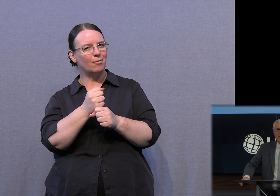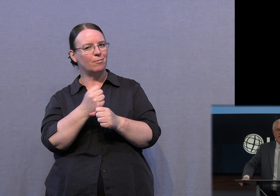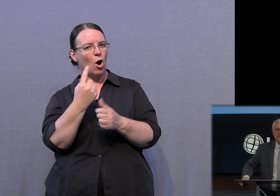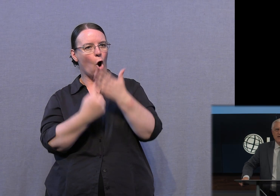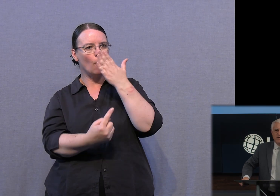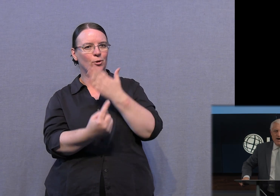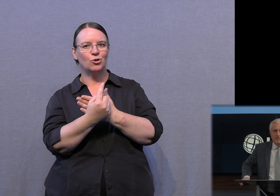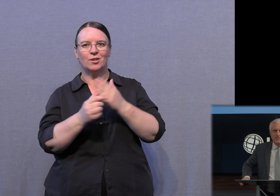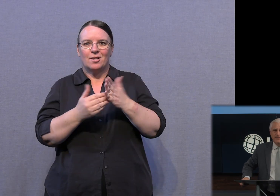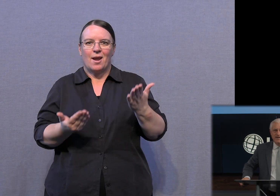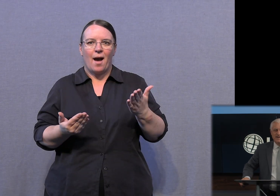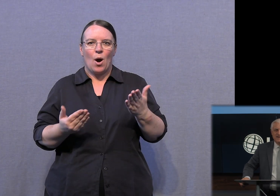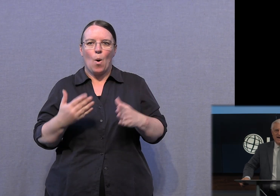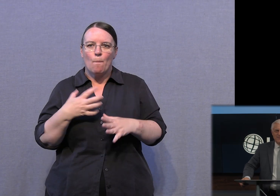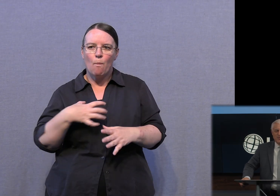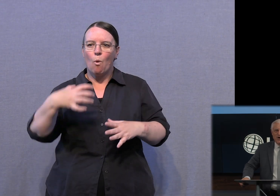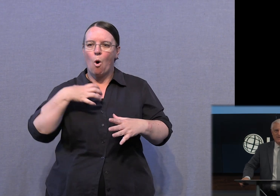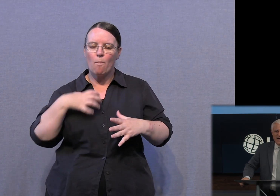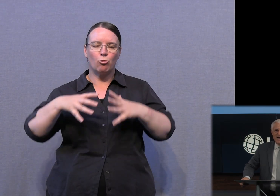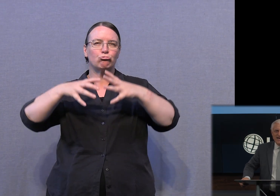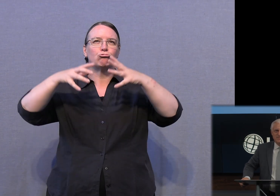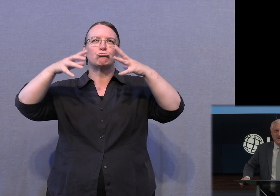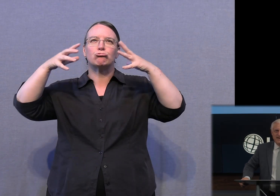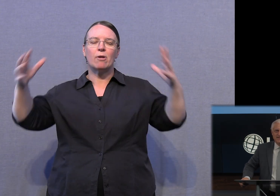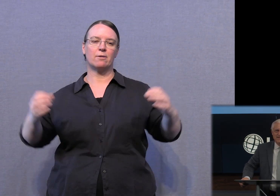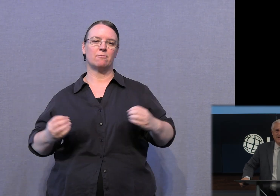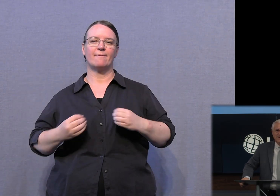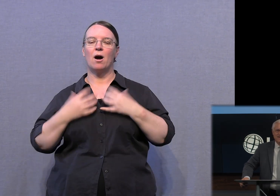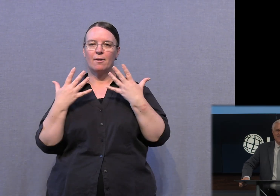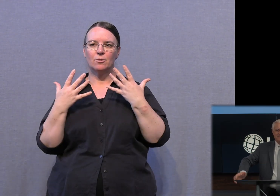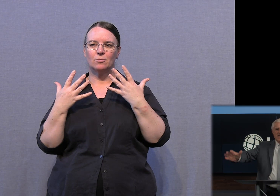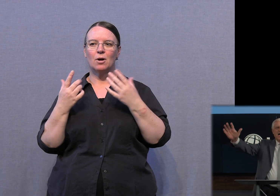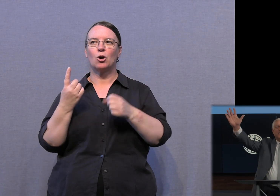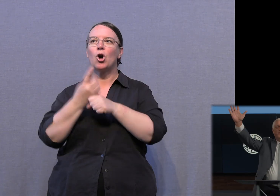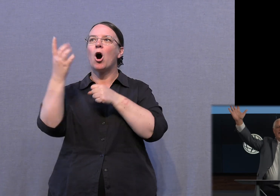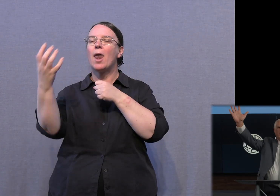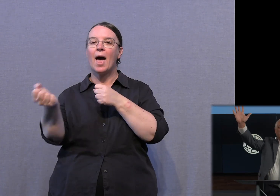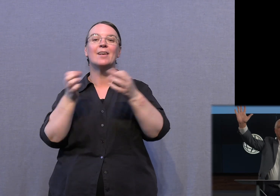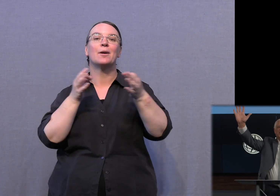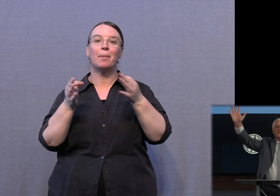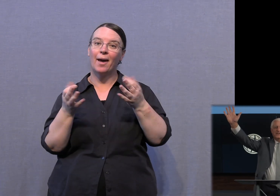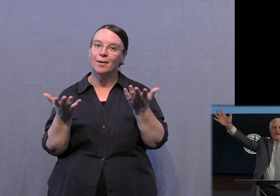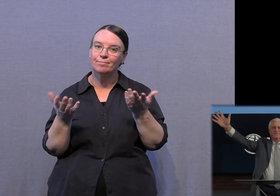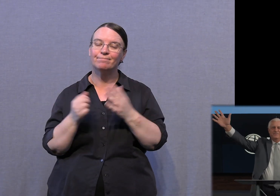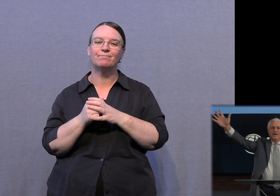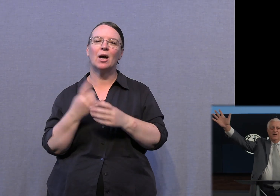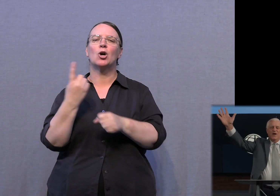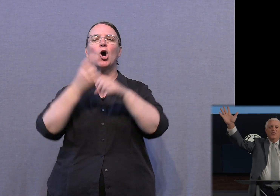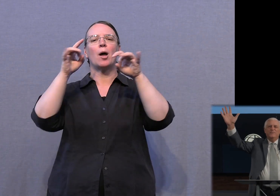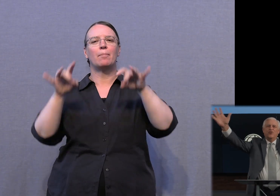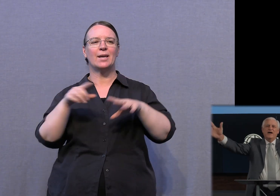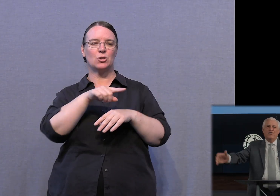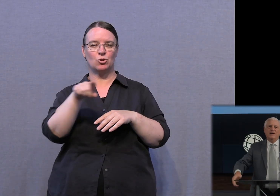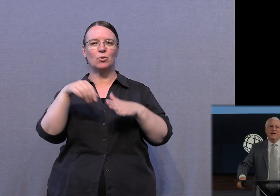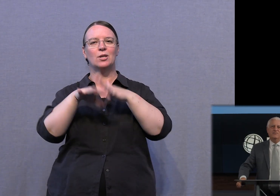for increasing revival. After all, God has a plan. May God bless you in Jesus' name. Why